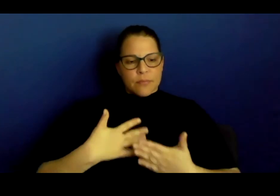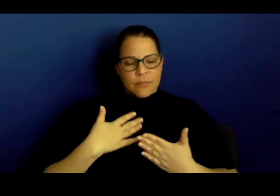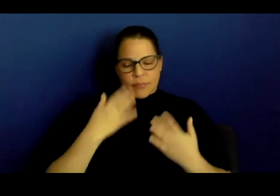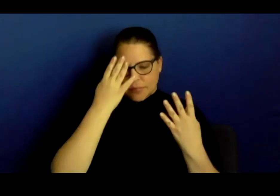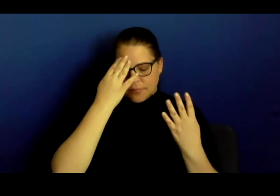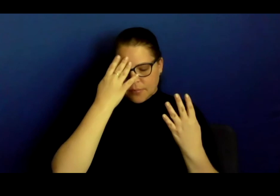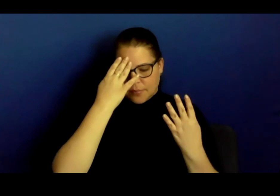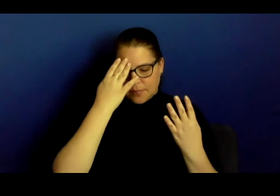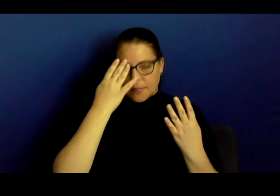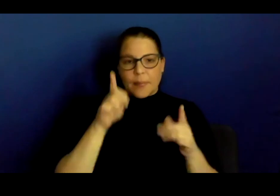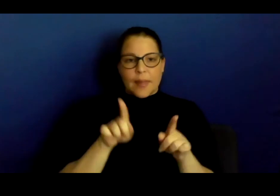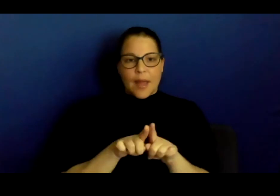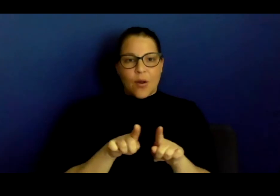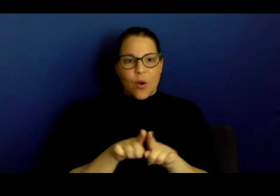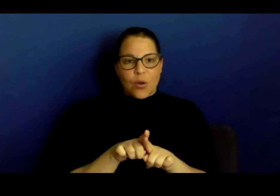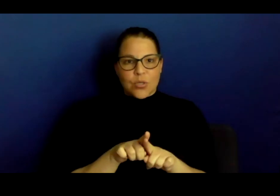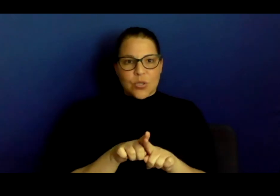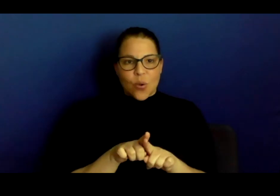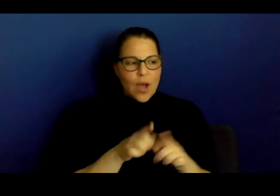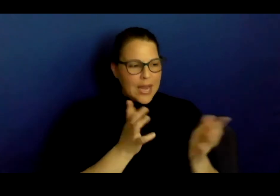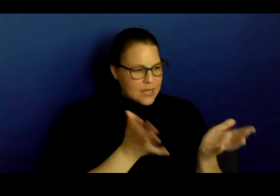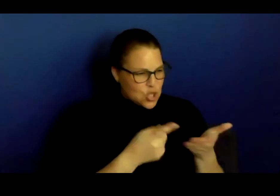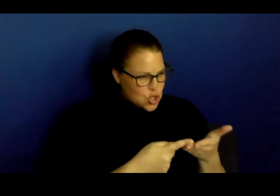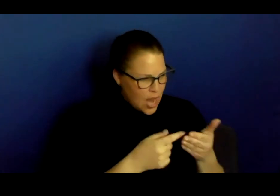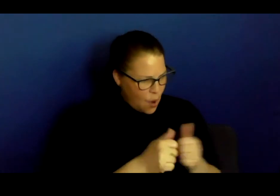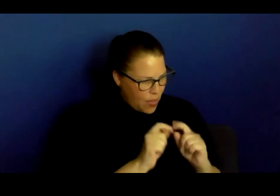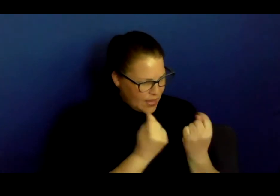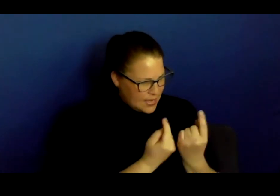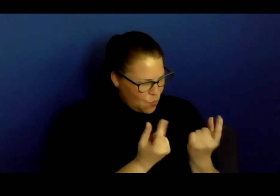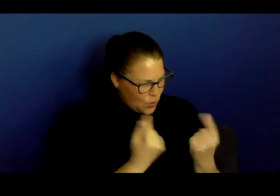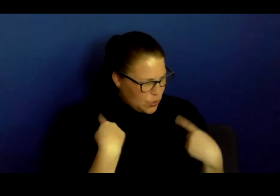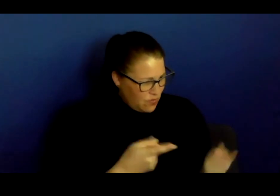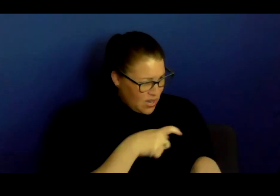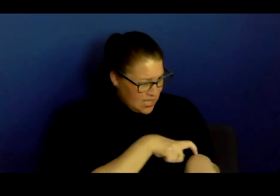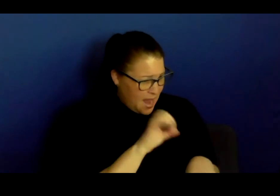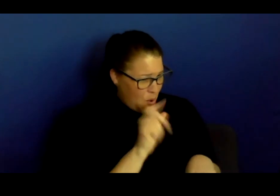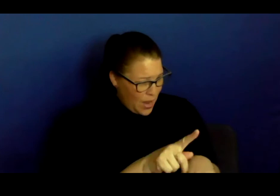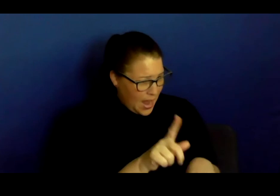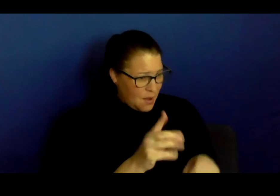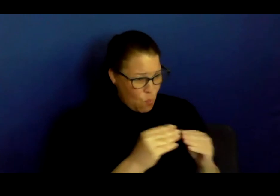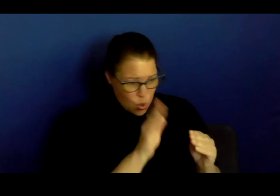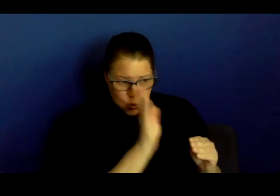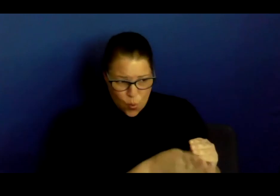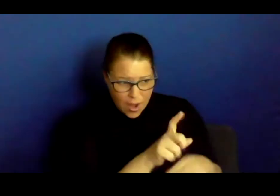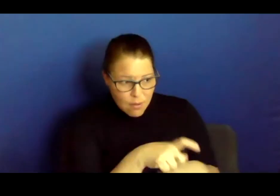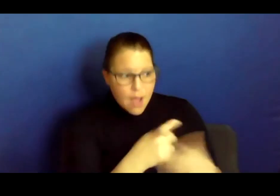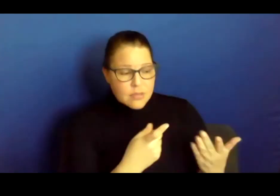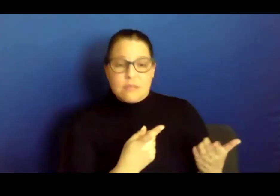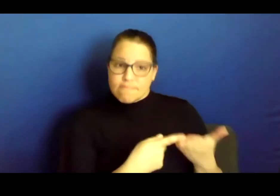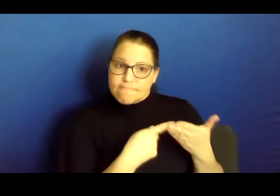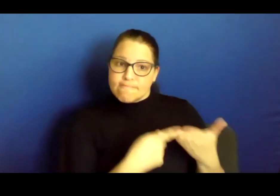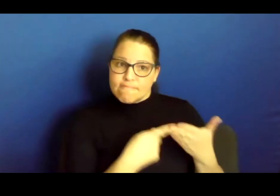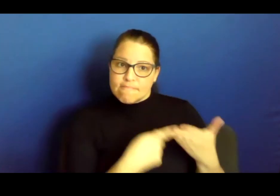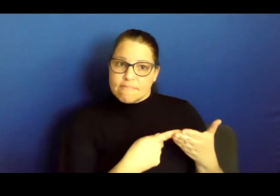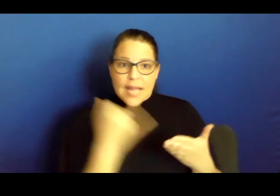me time to assess with my team. How are things going? How are we doing on time? Do we need to redirect, right? So if